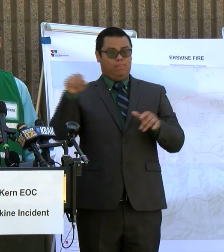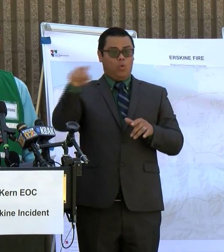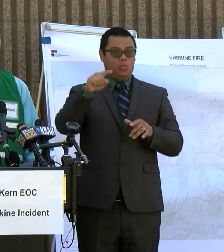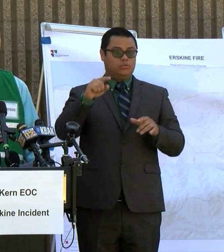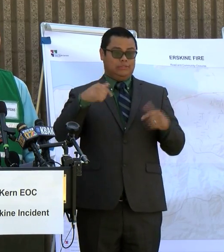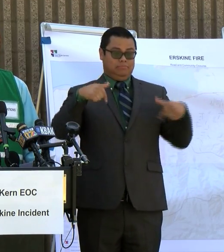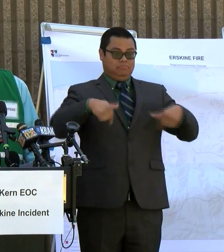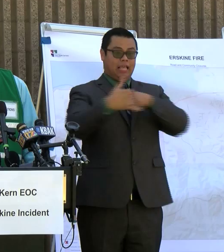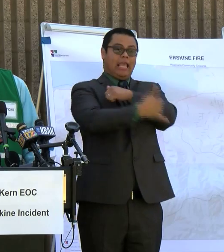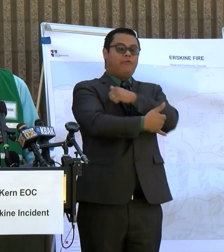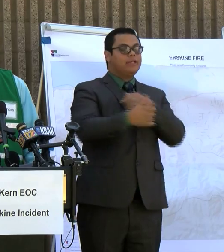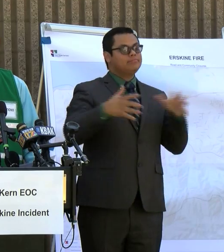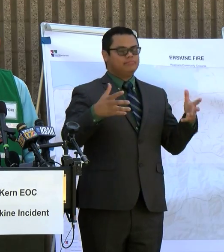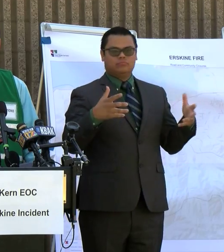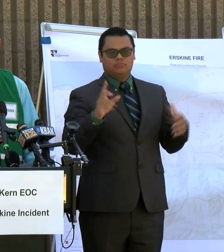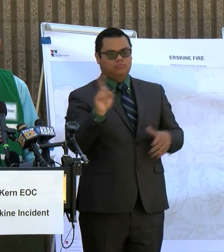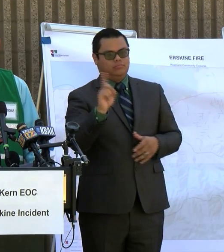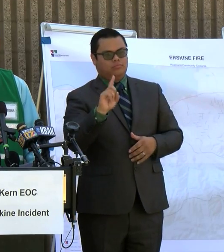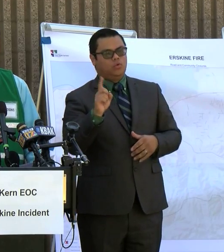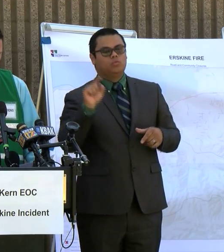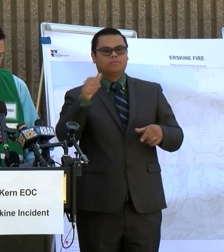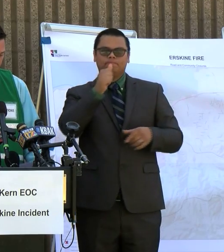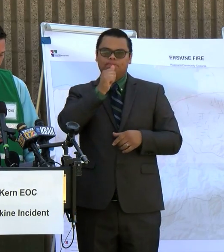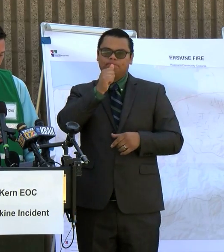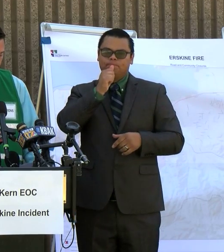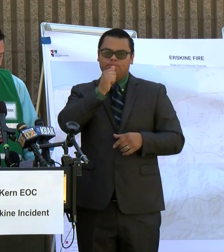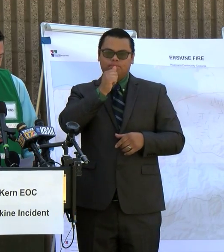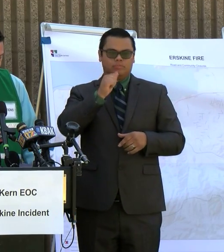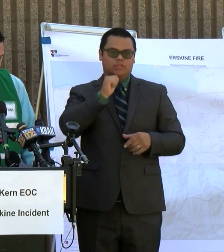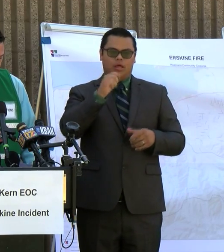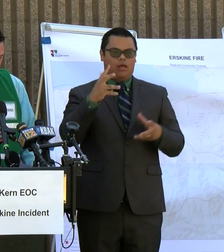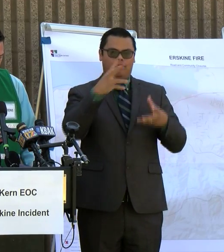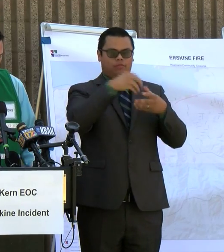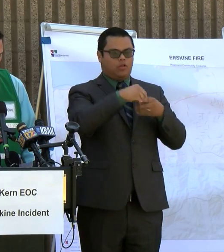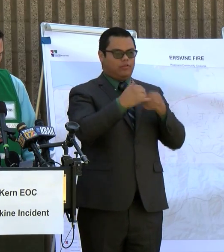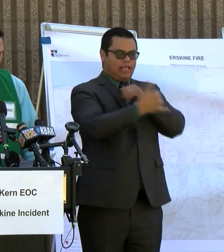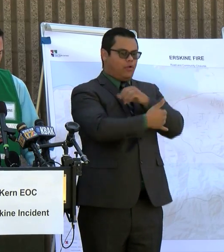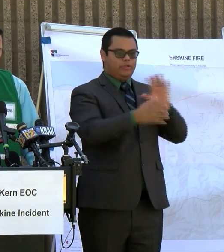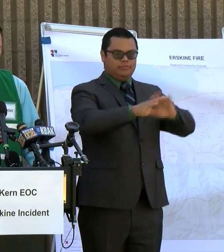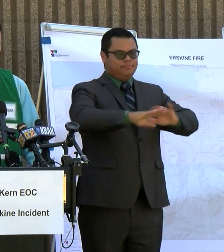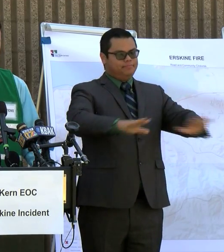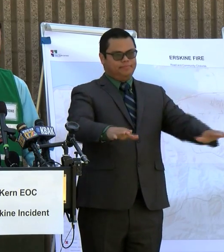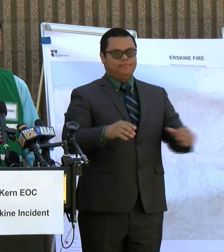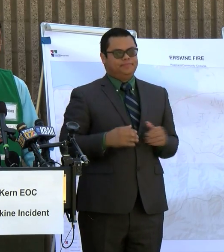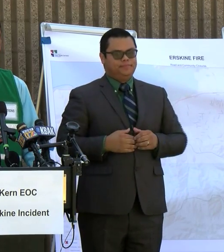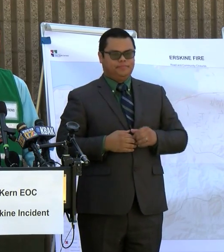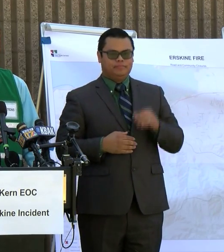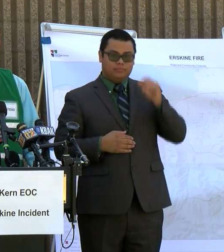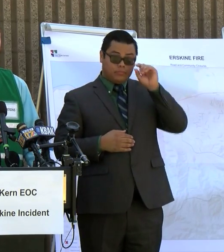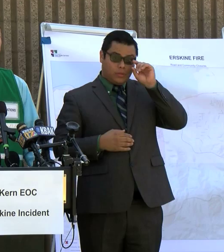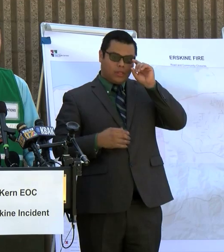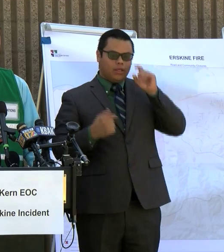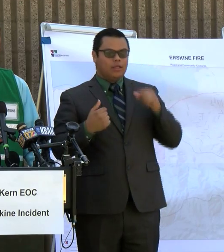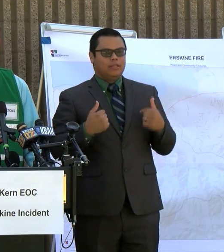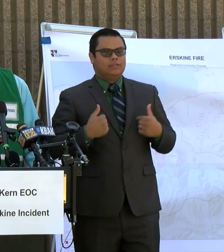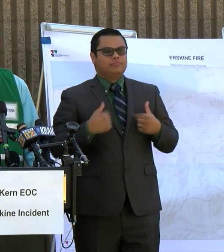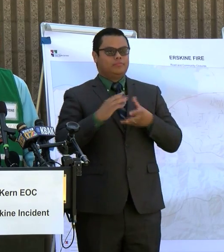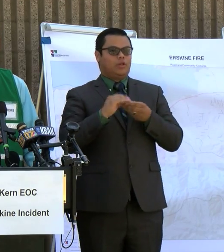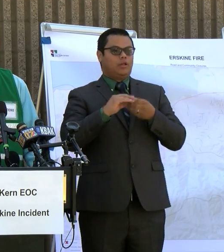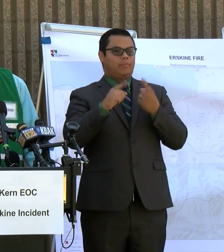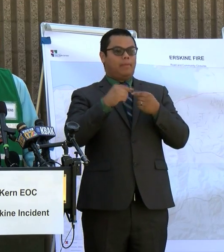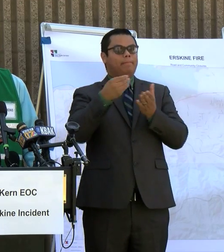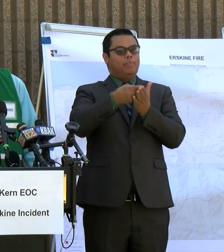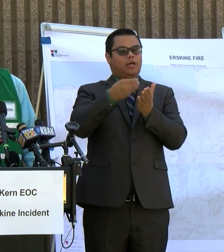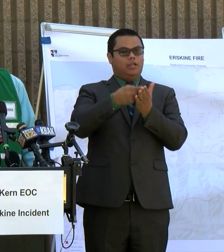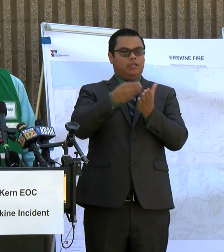private sites not affiliated with the county in any way. And I'm talking about monetary